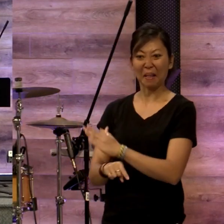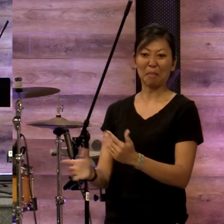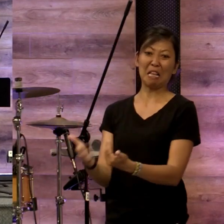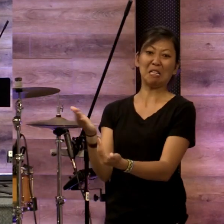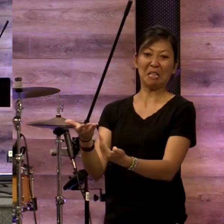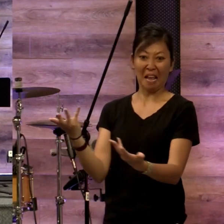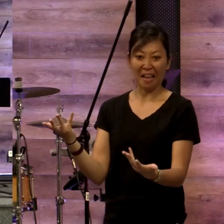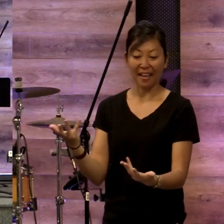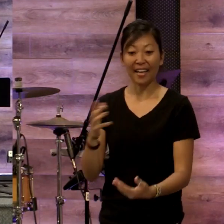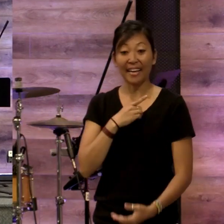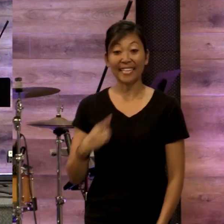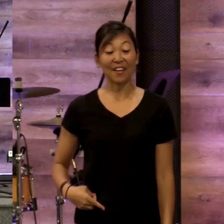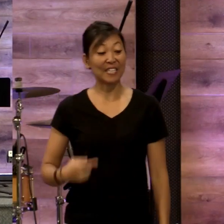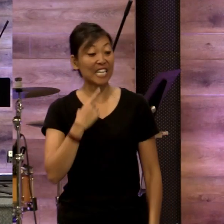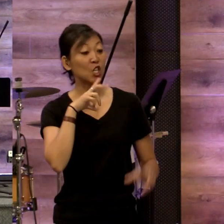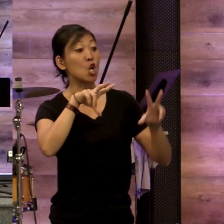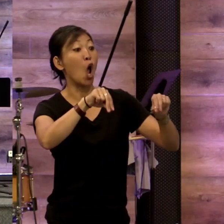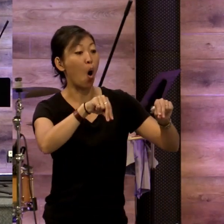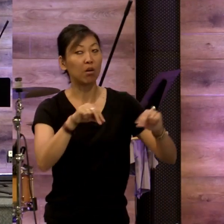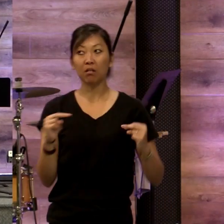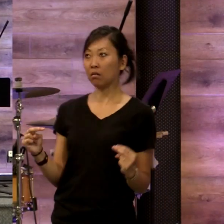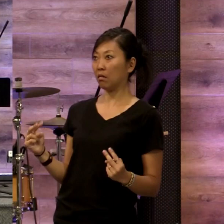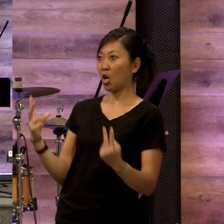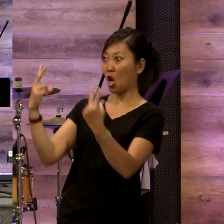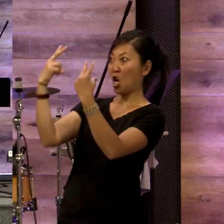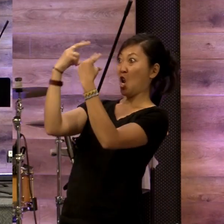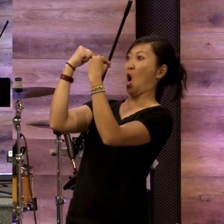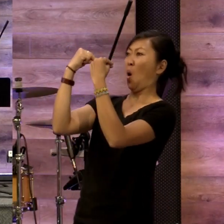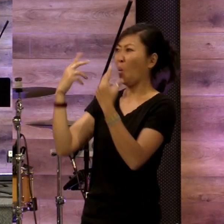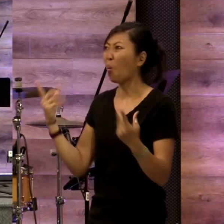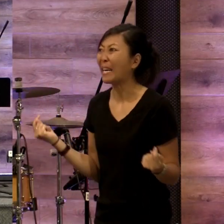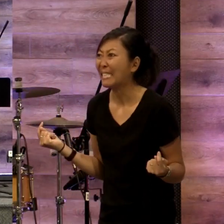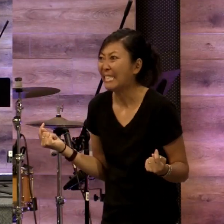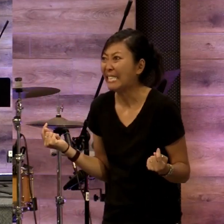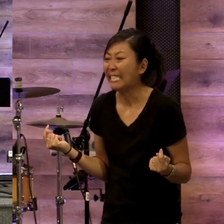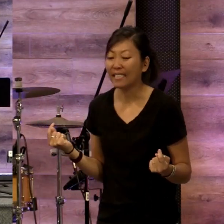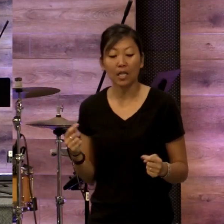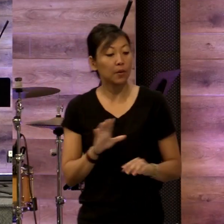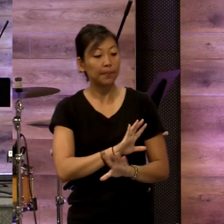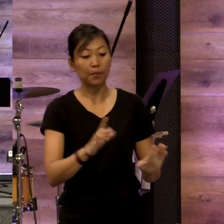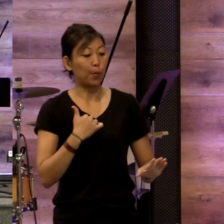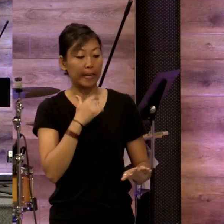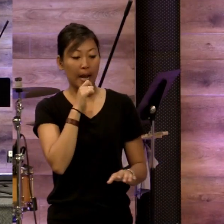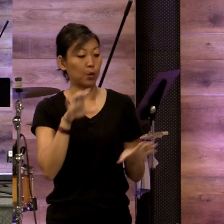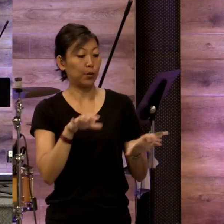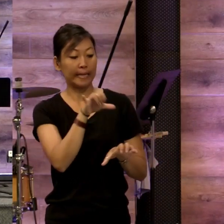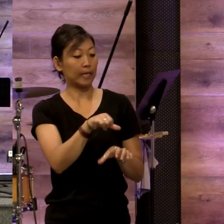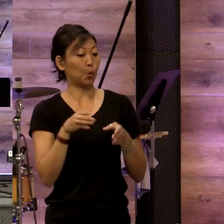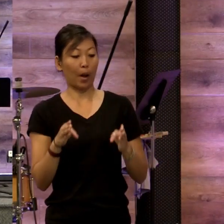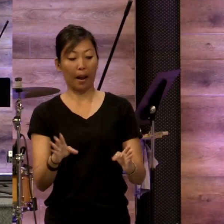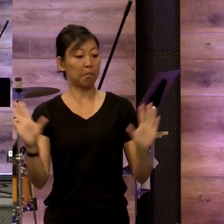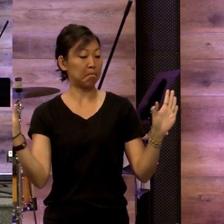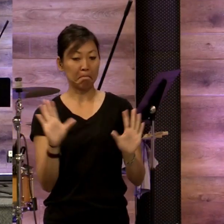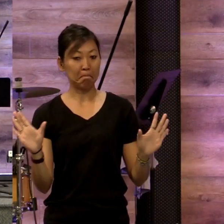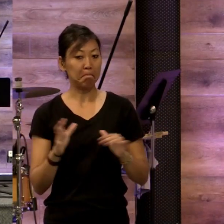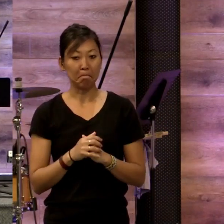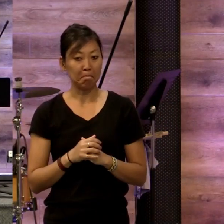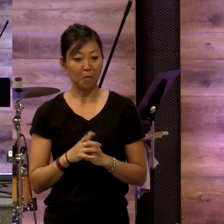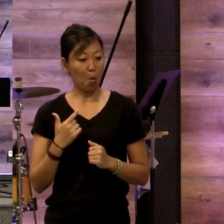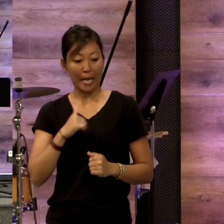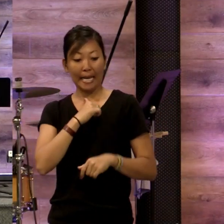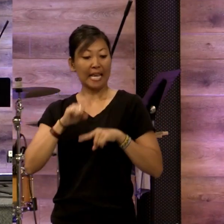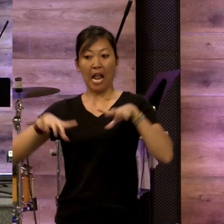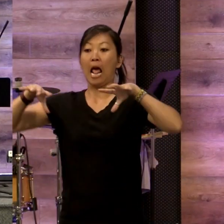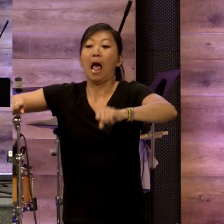David says, no, that's not how we're going to play this. It's not how we're going to do this. I'm not going